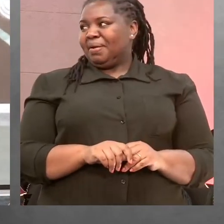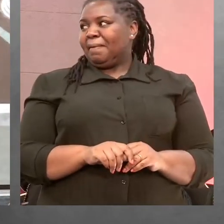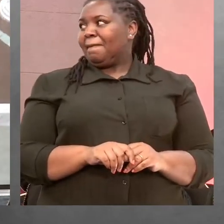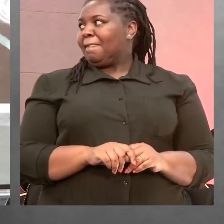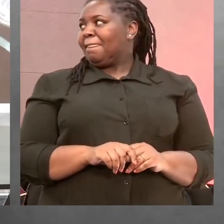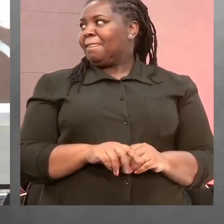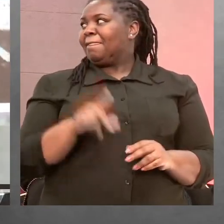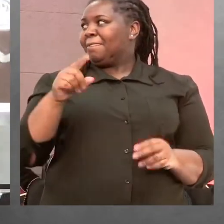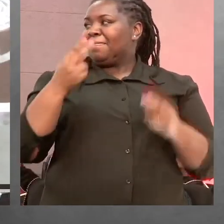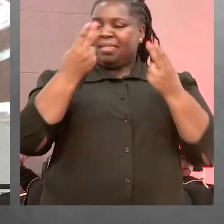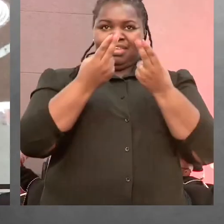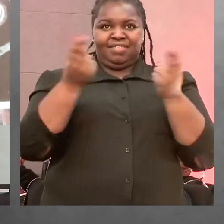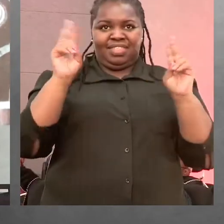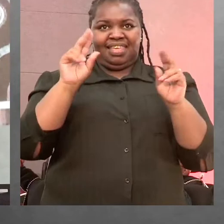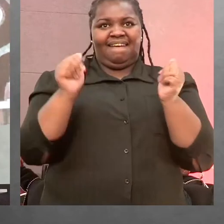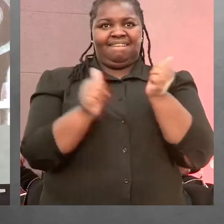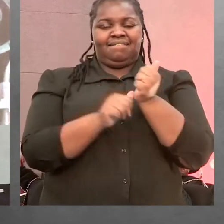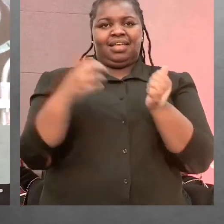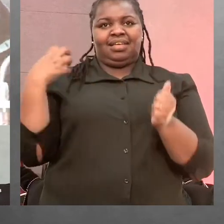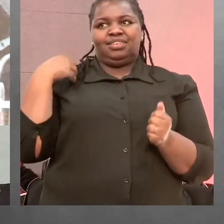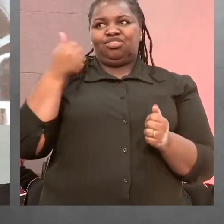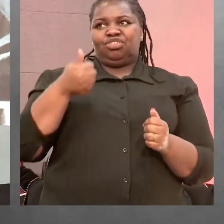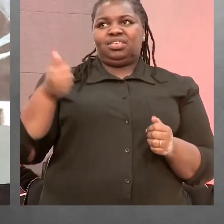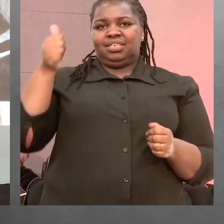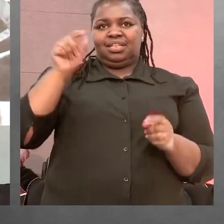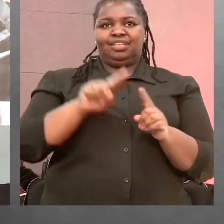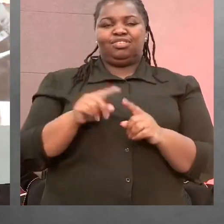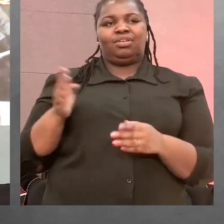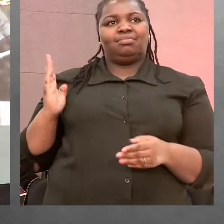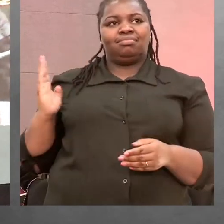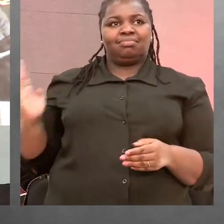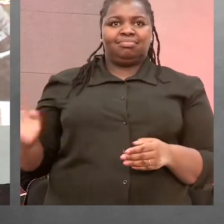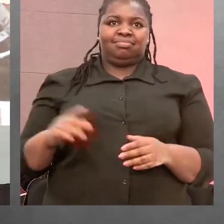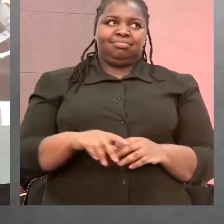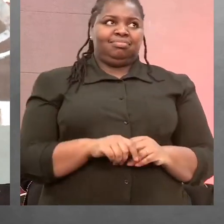the university vice chancellor is also in it.